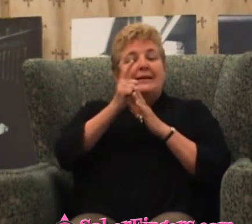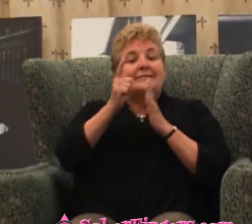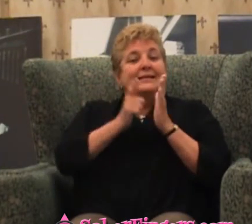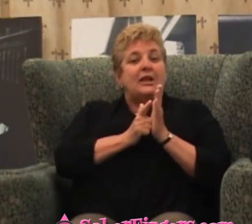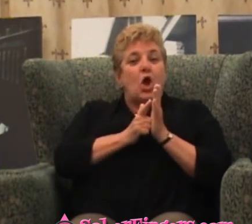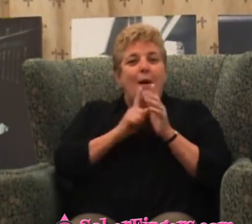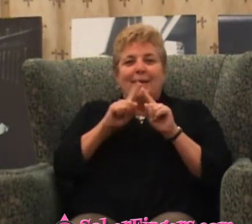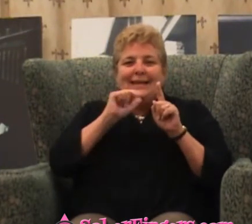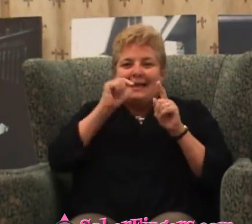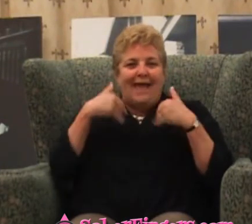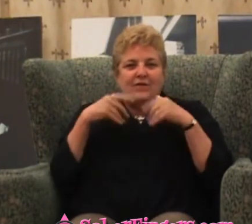license.